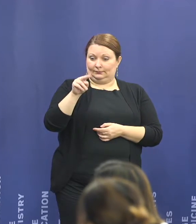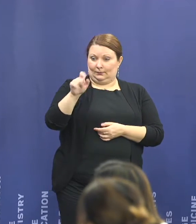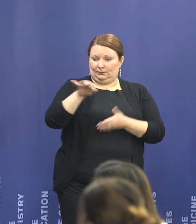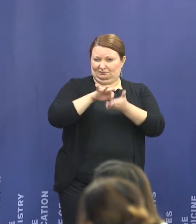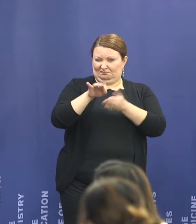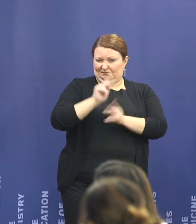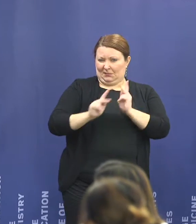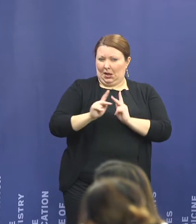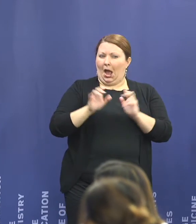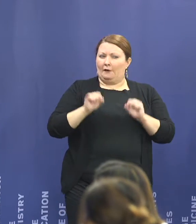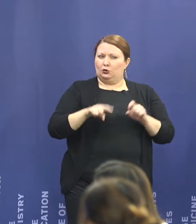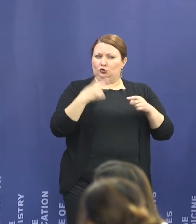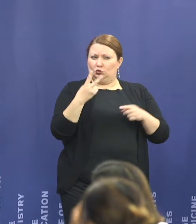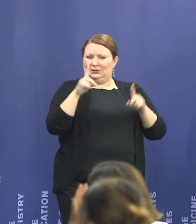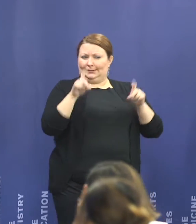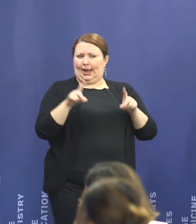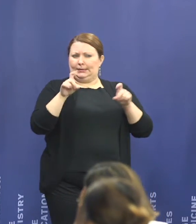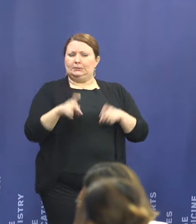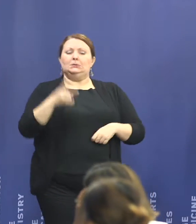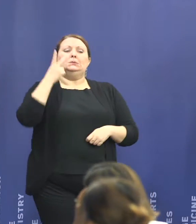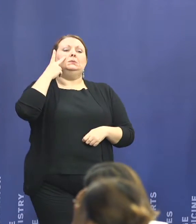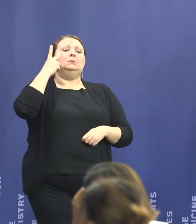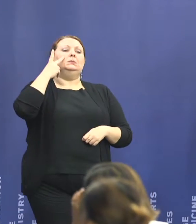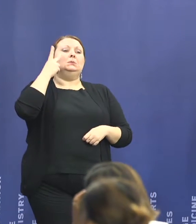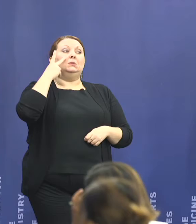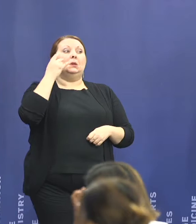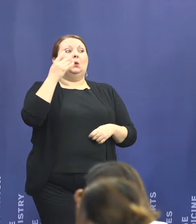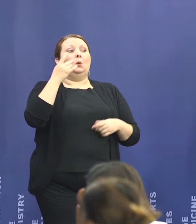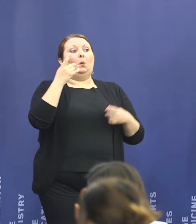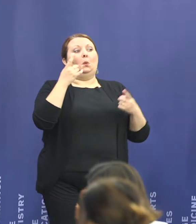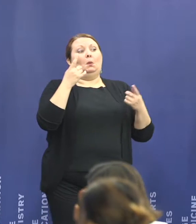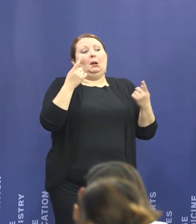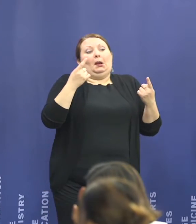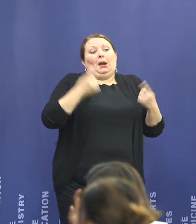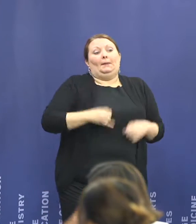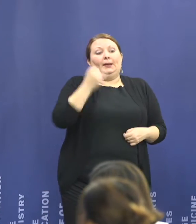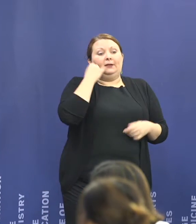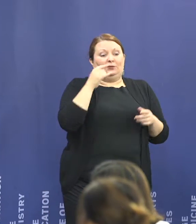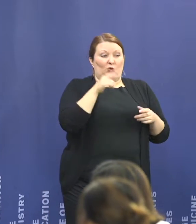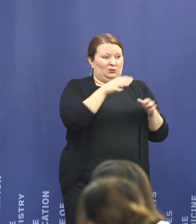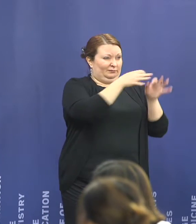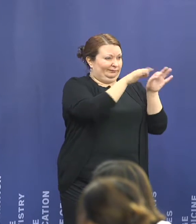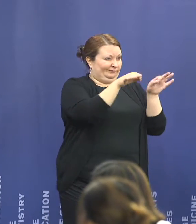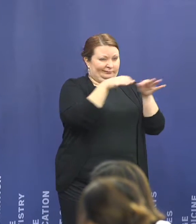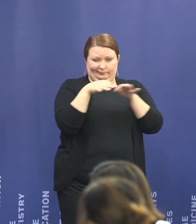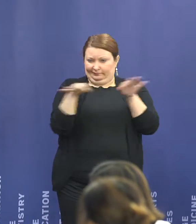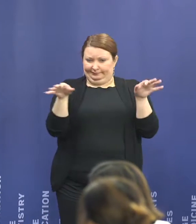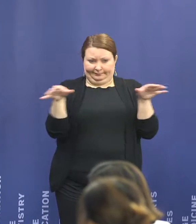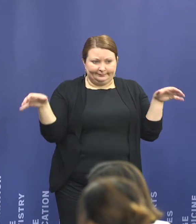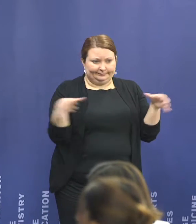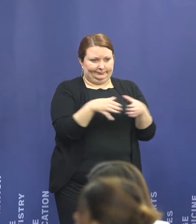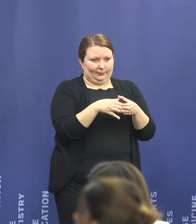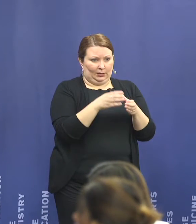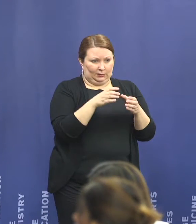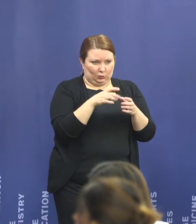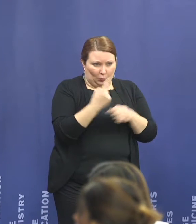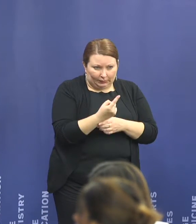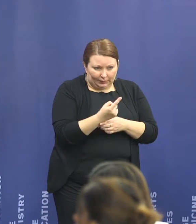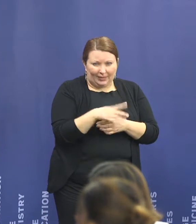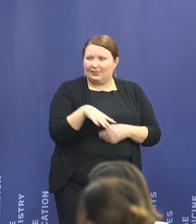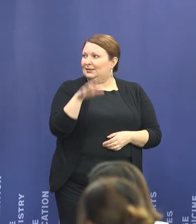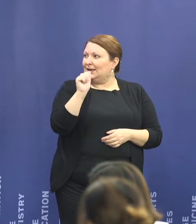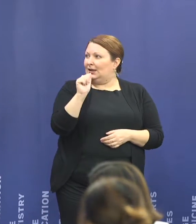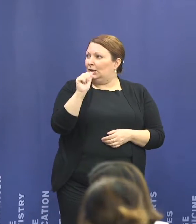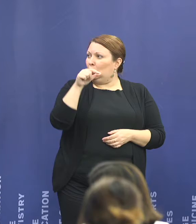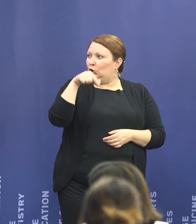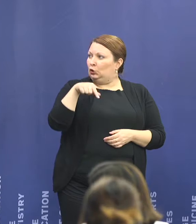two tests, right, to see what, if anything, would happen if we combine these two questions, and that's the AQE,